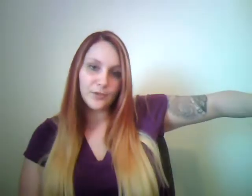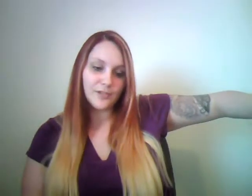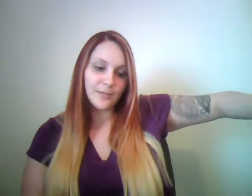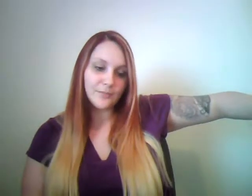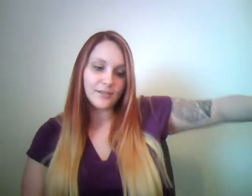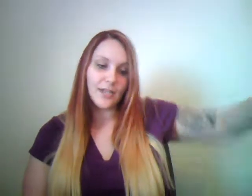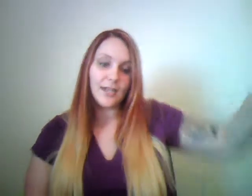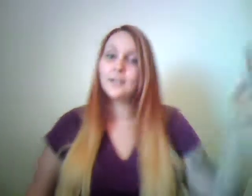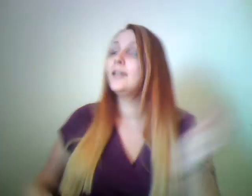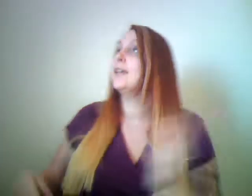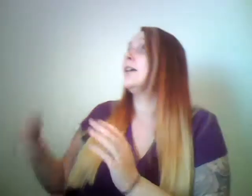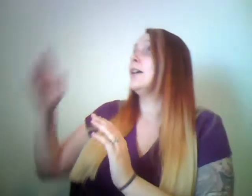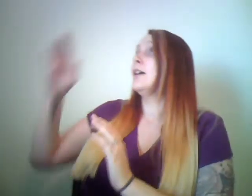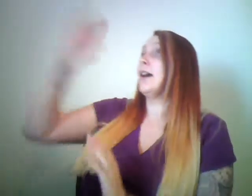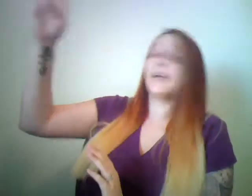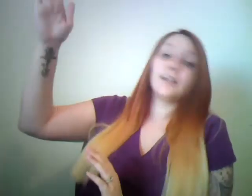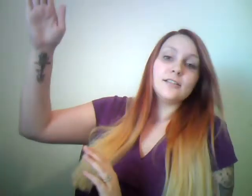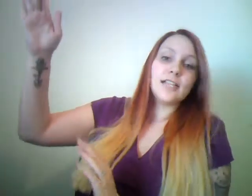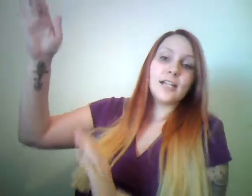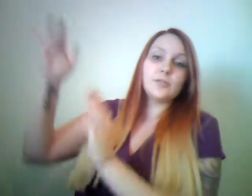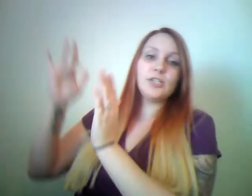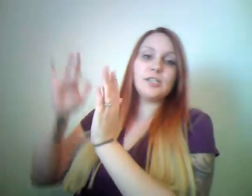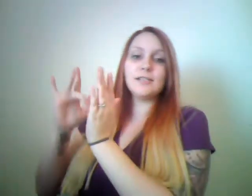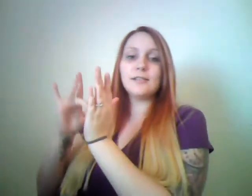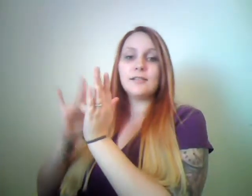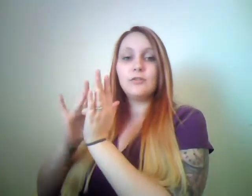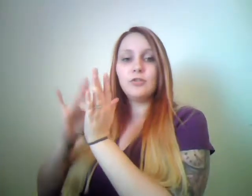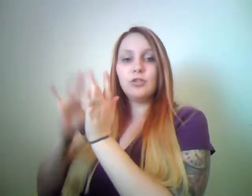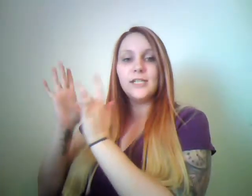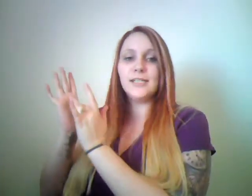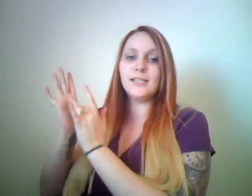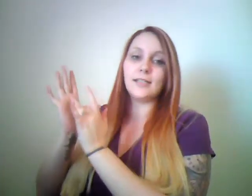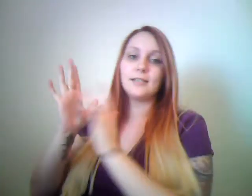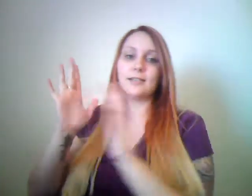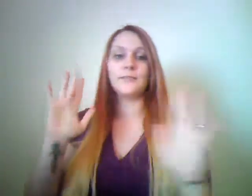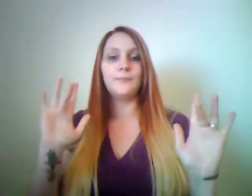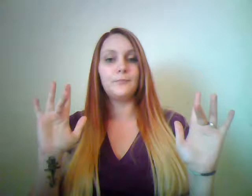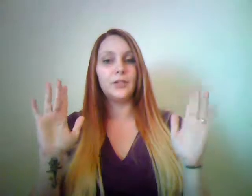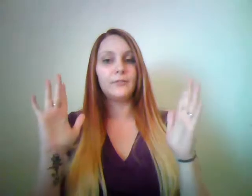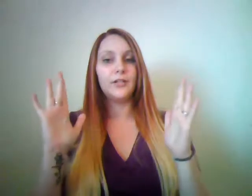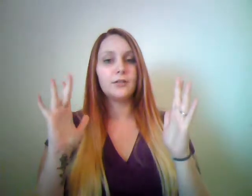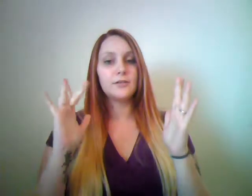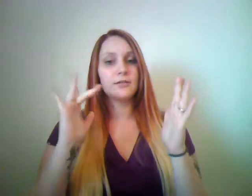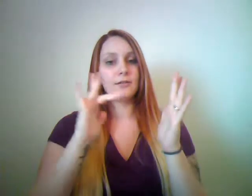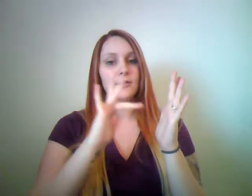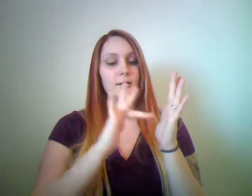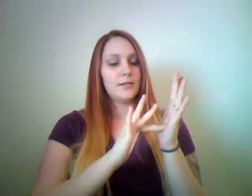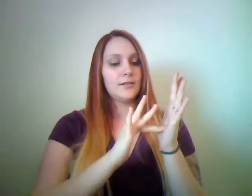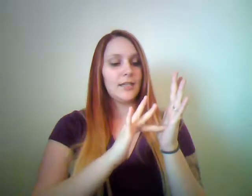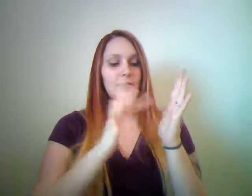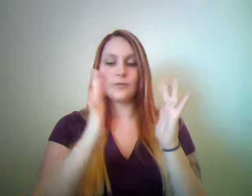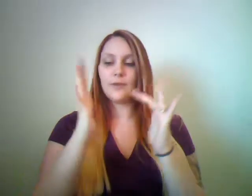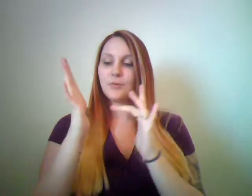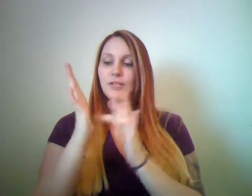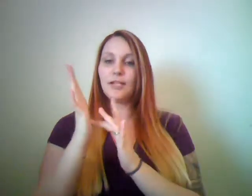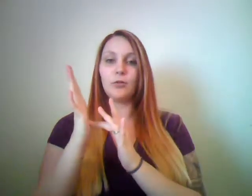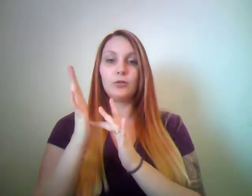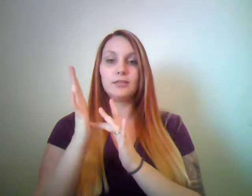names aside. Eye contact with Jesus. Jesus. Middle fingers. It's like you're representing the holes in his